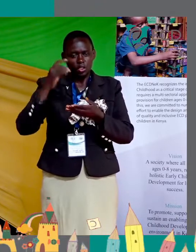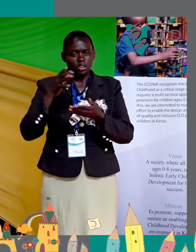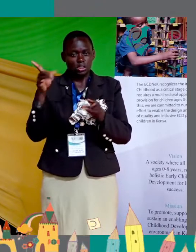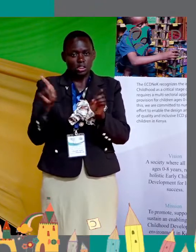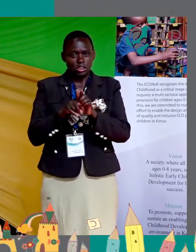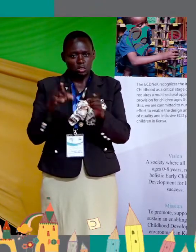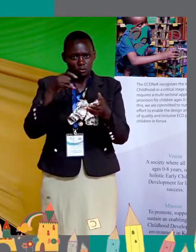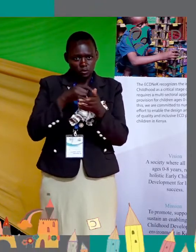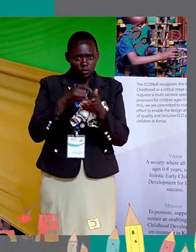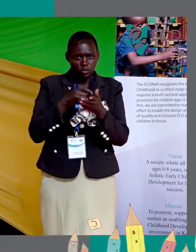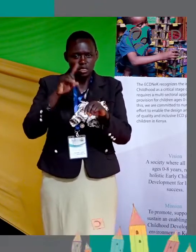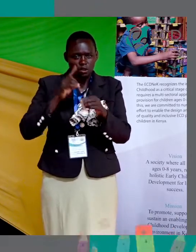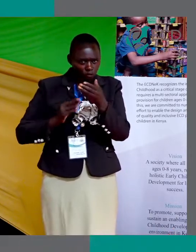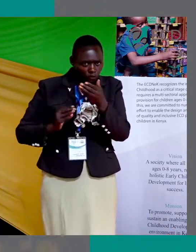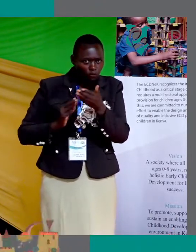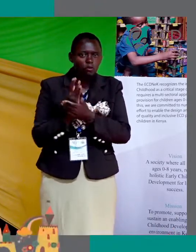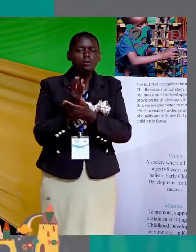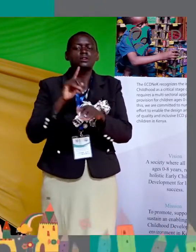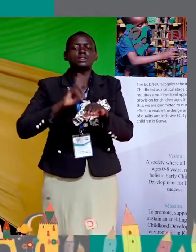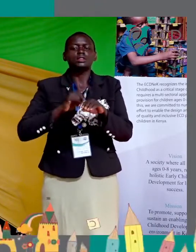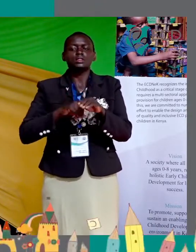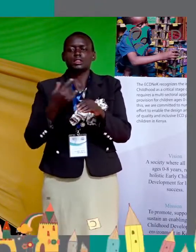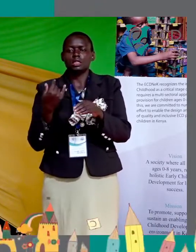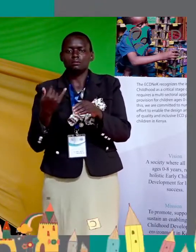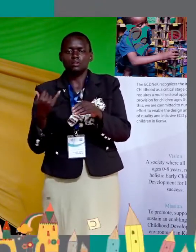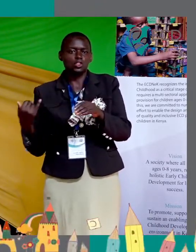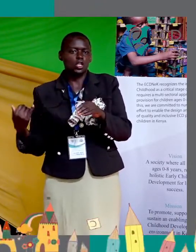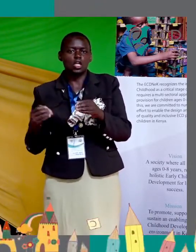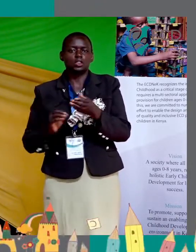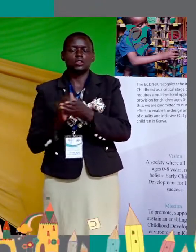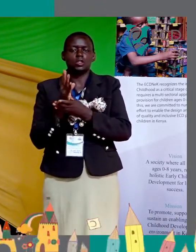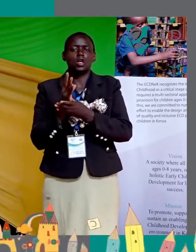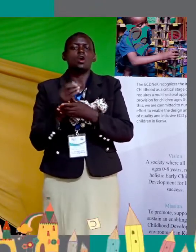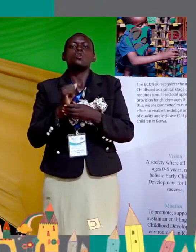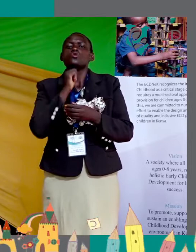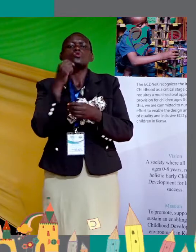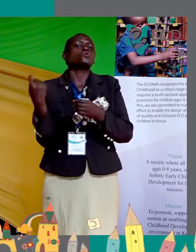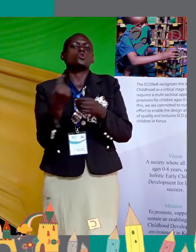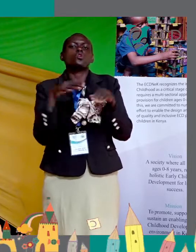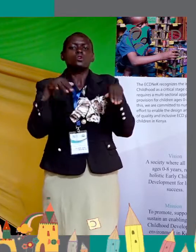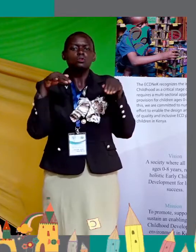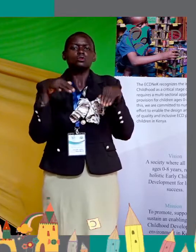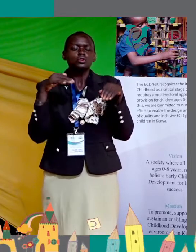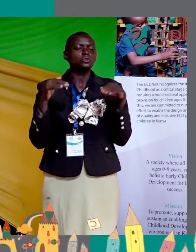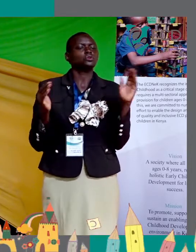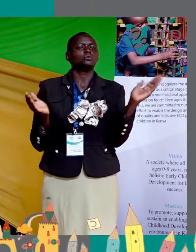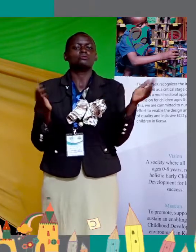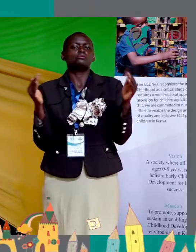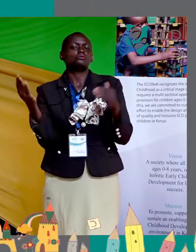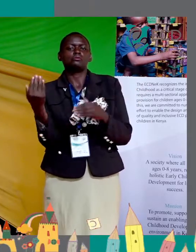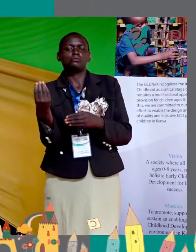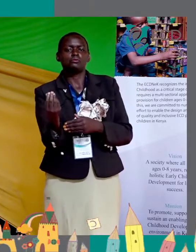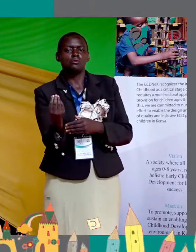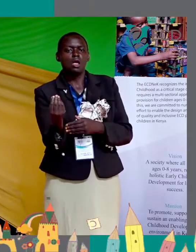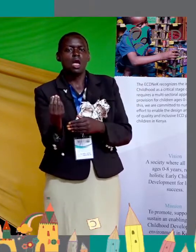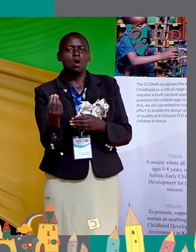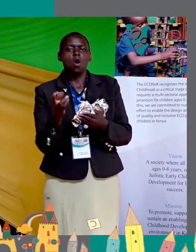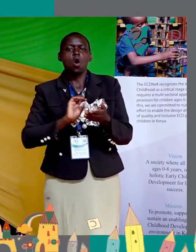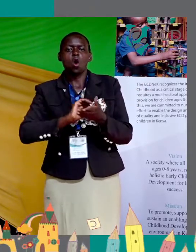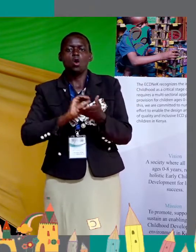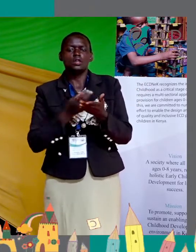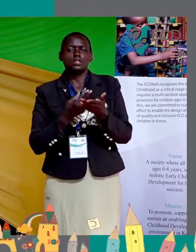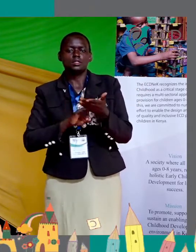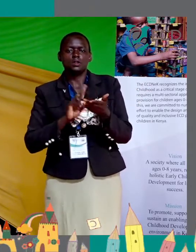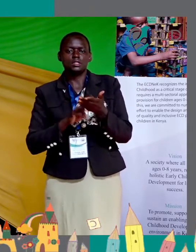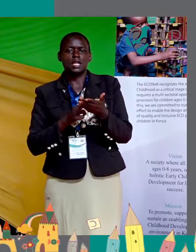throughout the time the child is growing, then we'll get a breakthrough. Rather than waiting to mobilize at a time when this